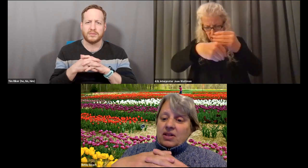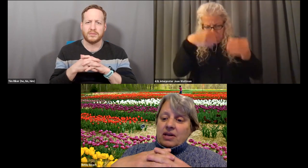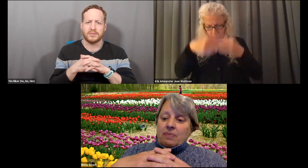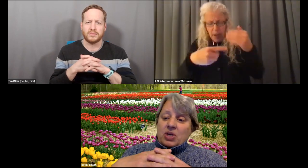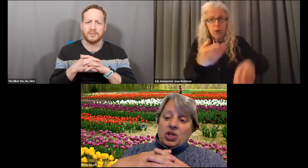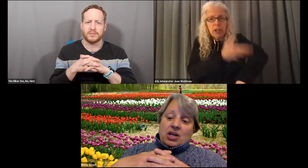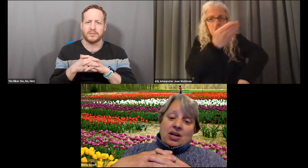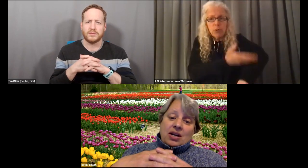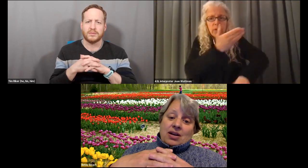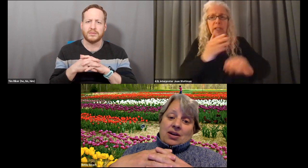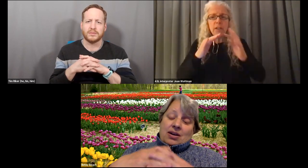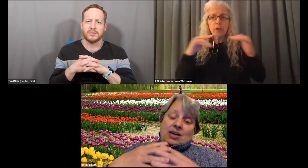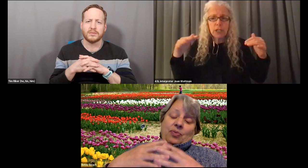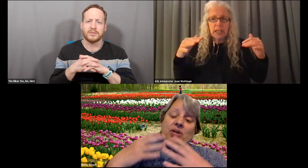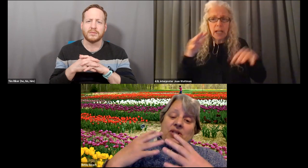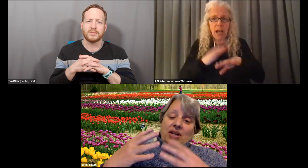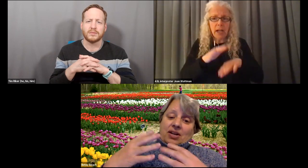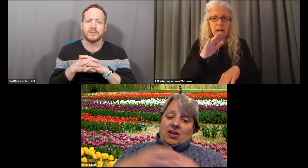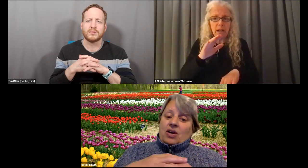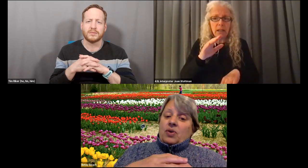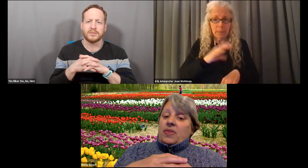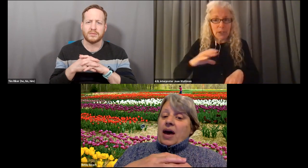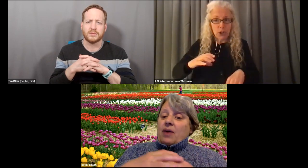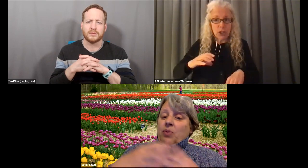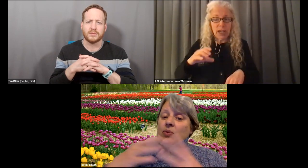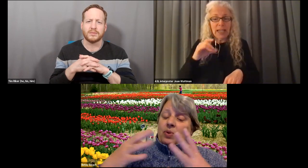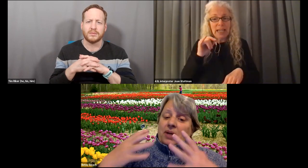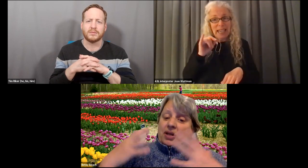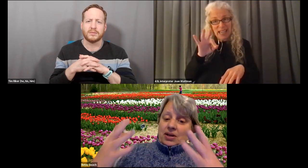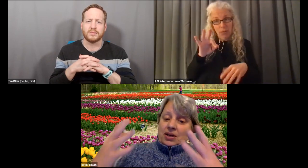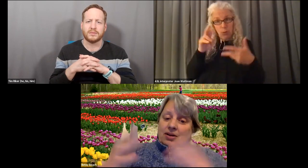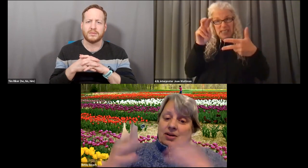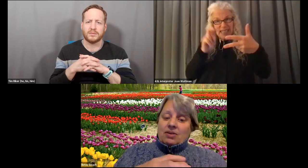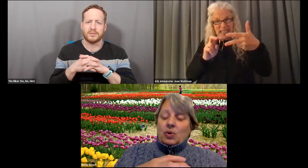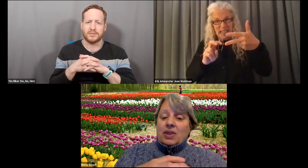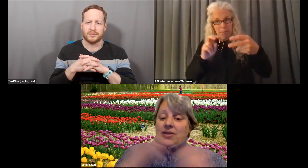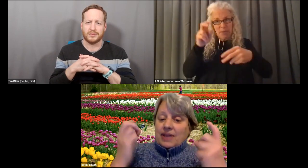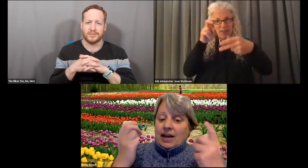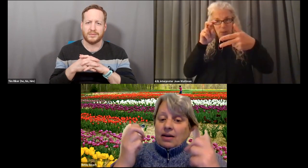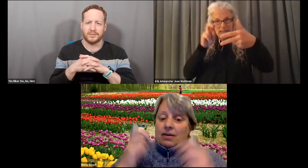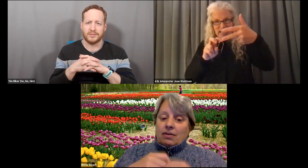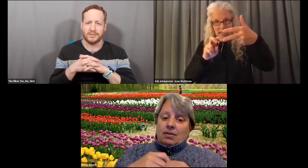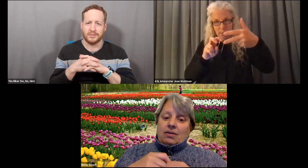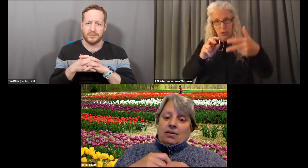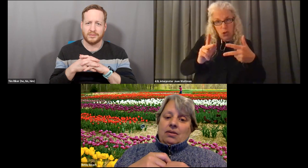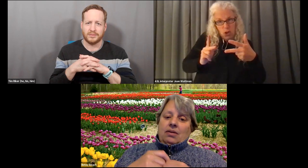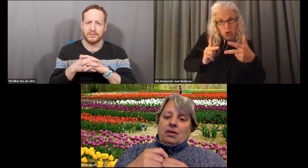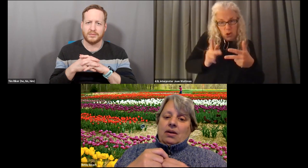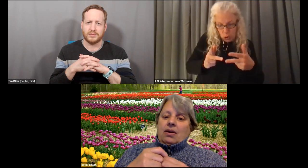the commission, if we did go to that, we would be doing the second